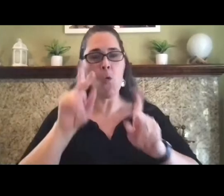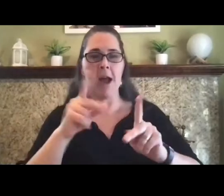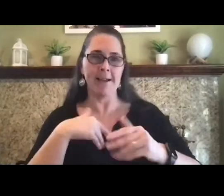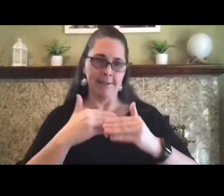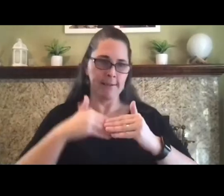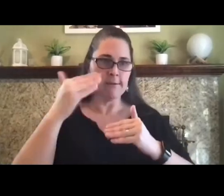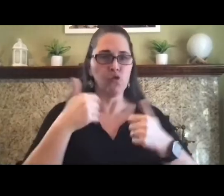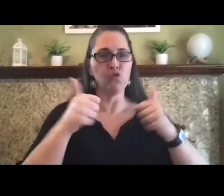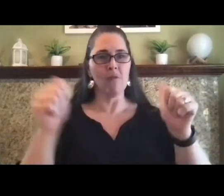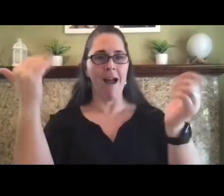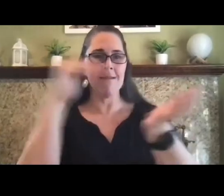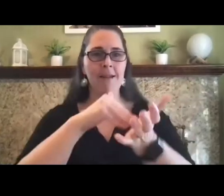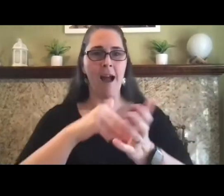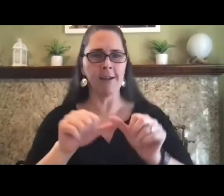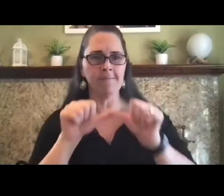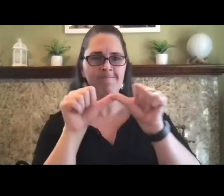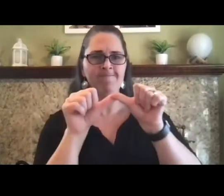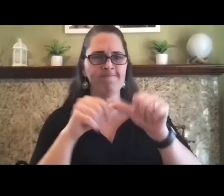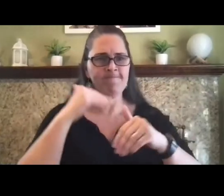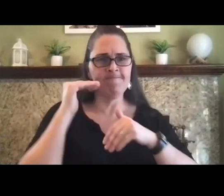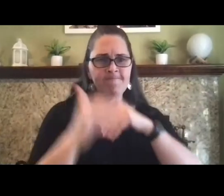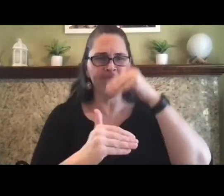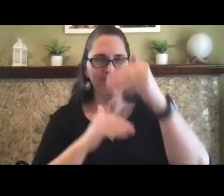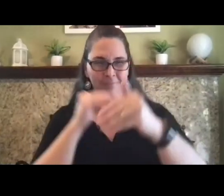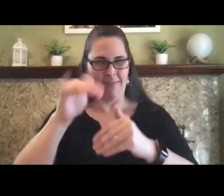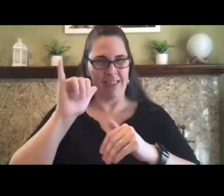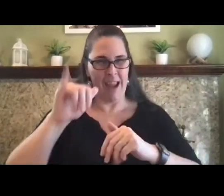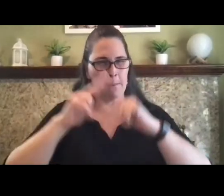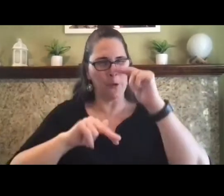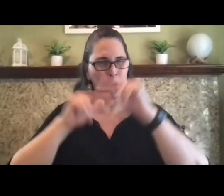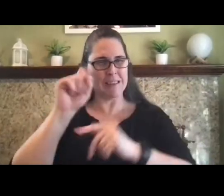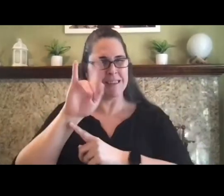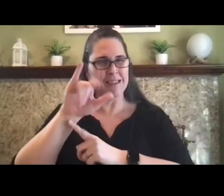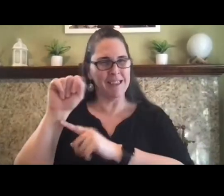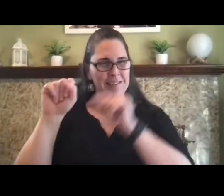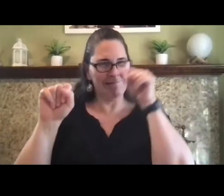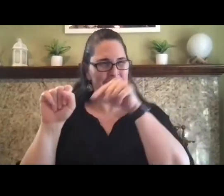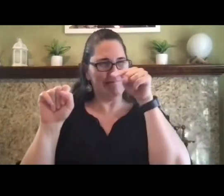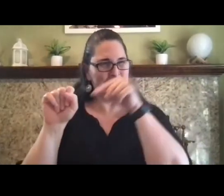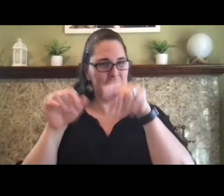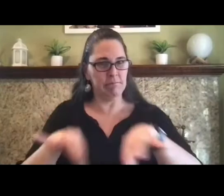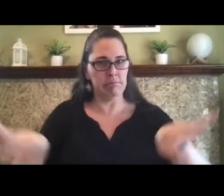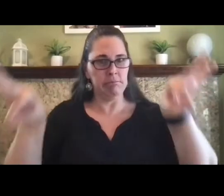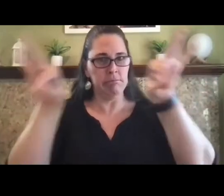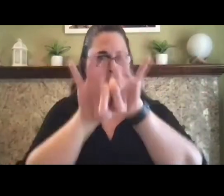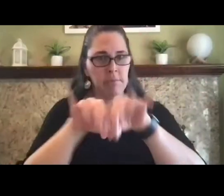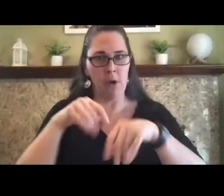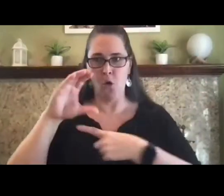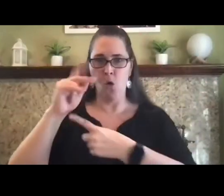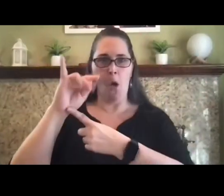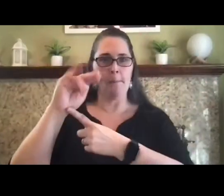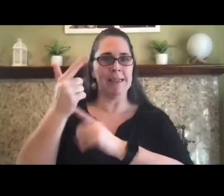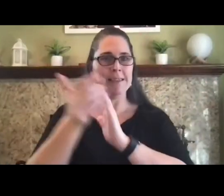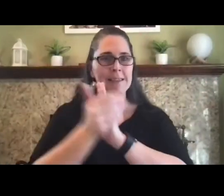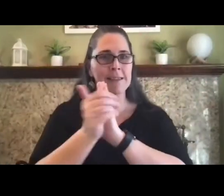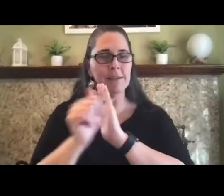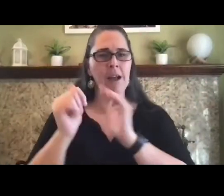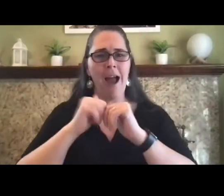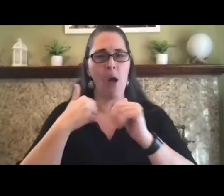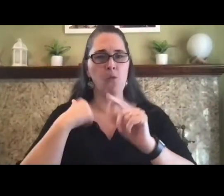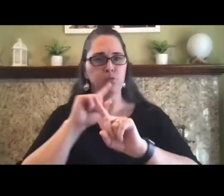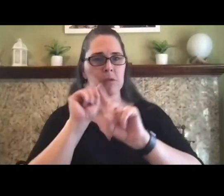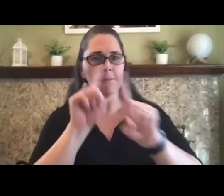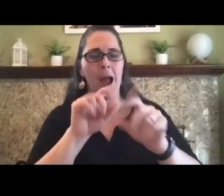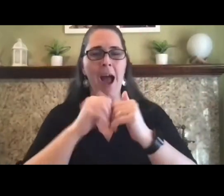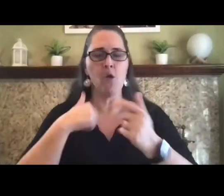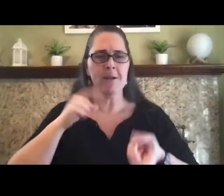creativity, and tolerating failures in order to experience success. They are experiencing persistence in order to succeed. Again,